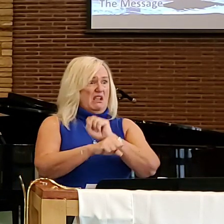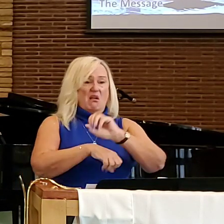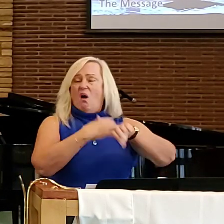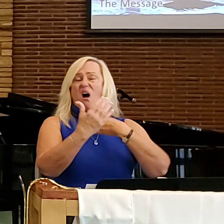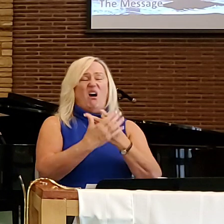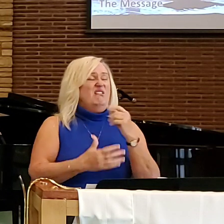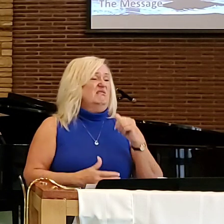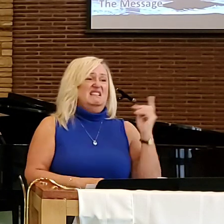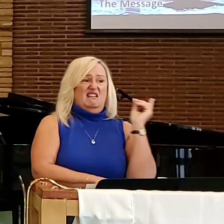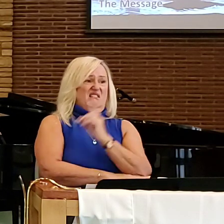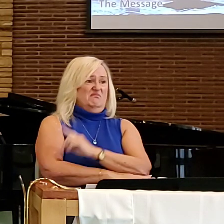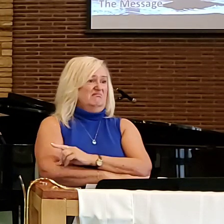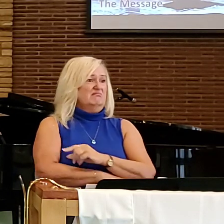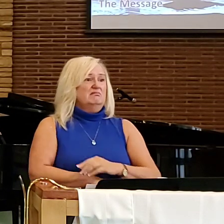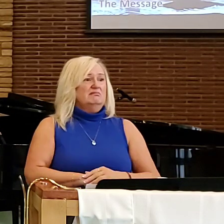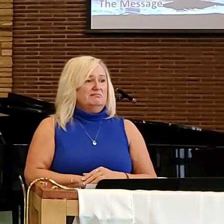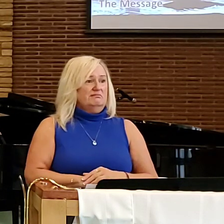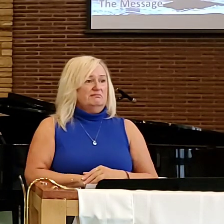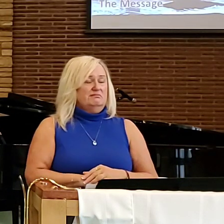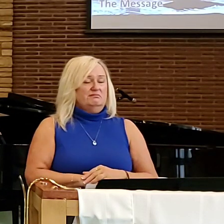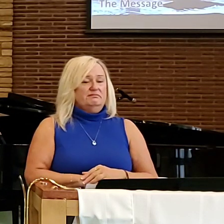day.